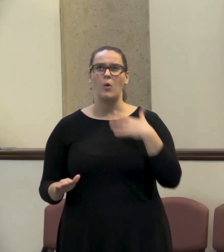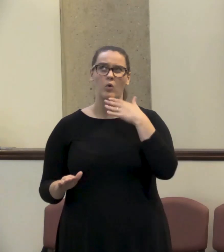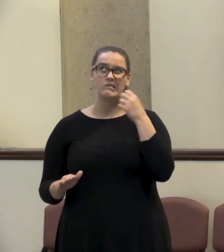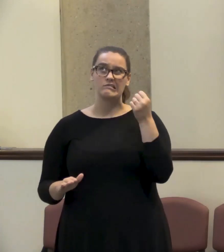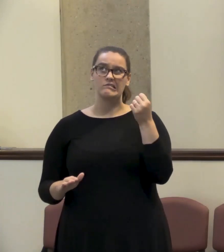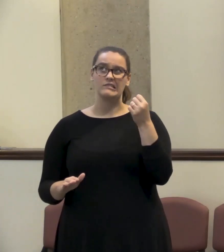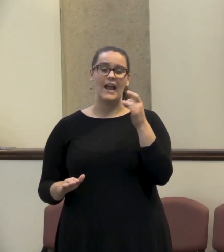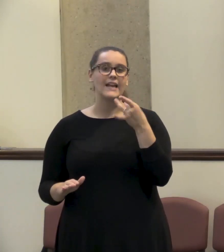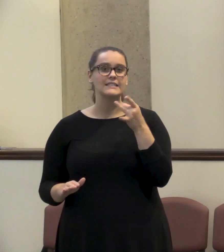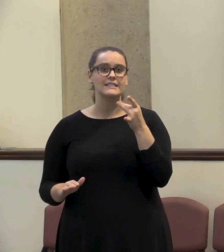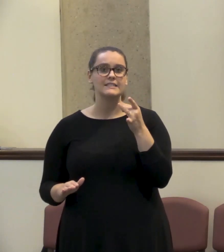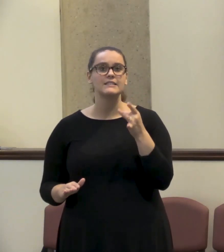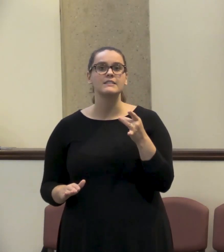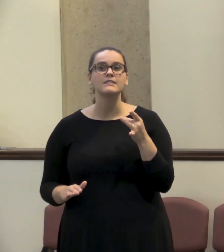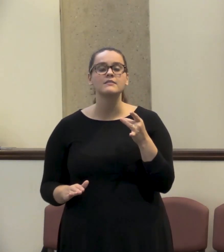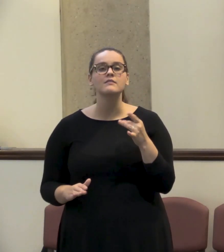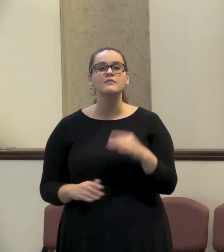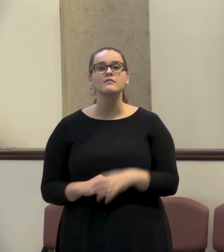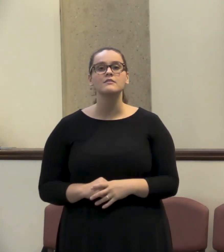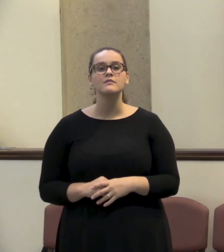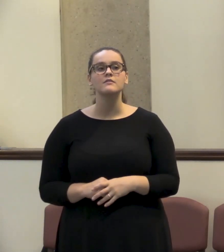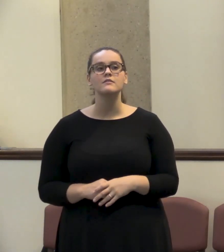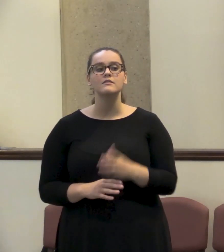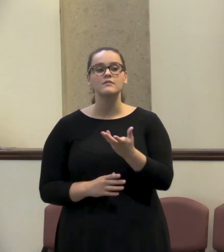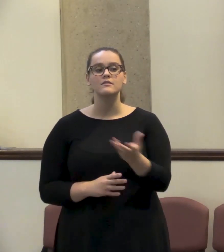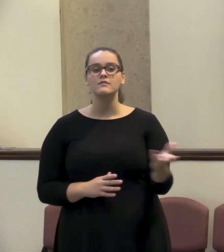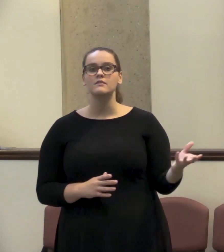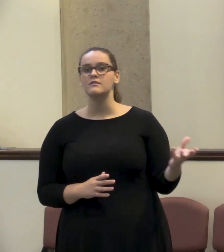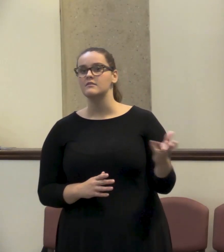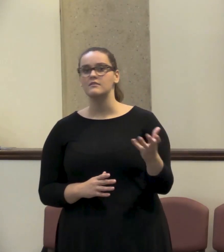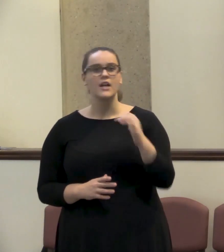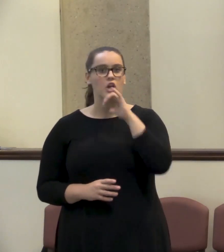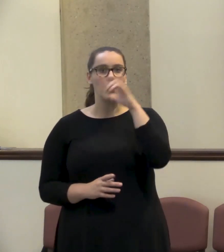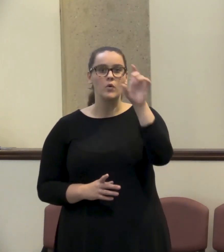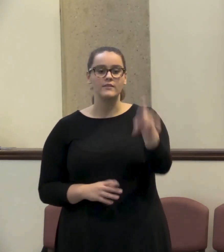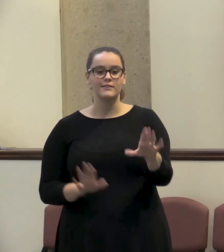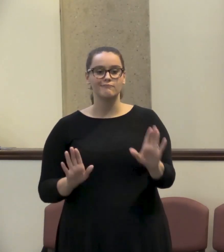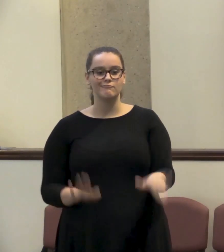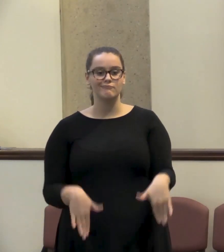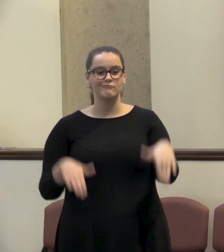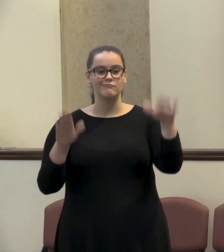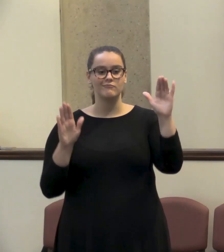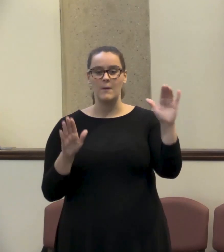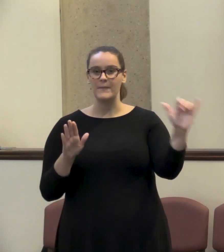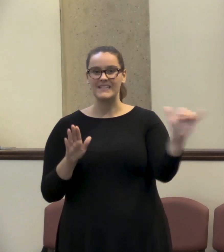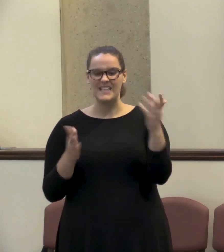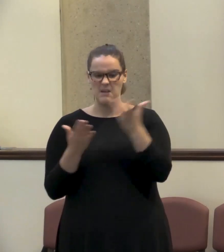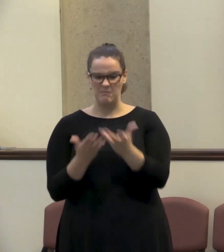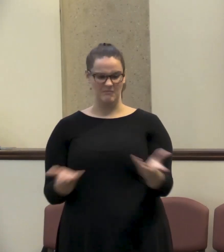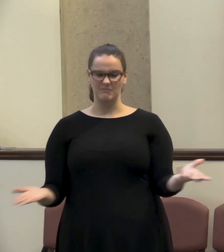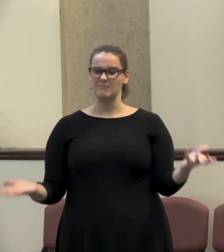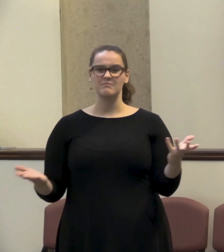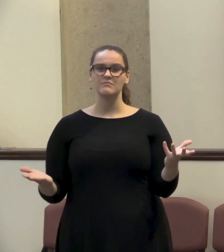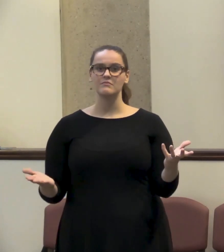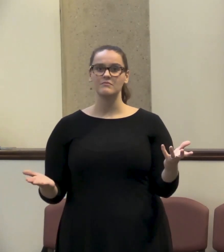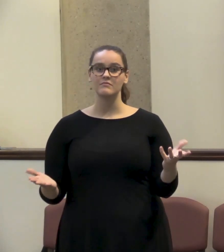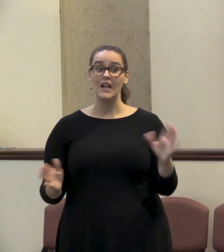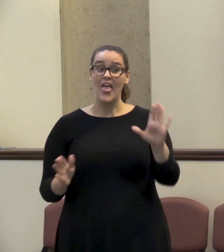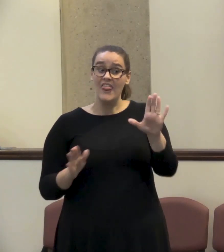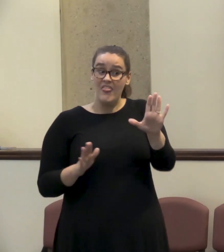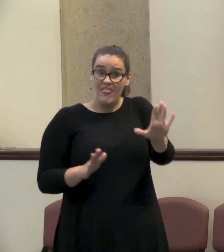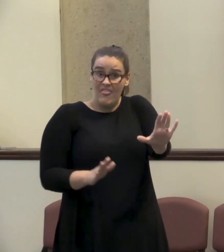one's already 18. They don't need to get old in the same kind of environment or worse environment than what we're dealing with. And their